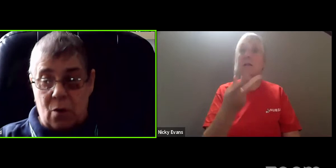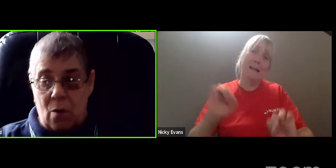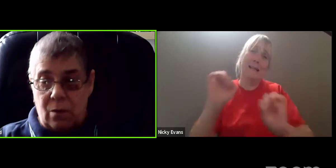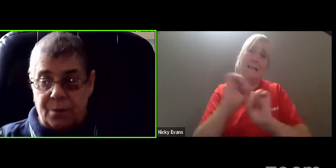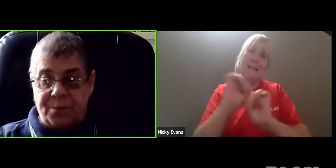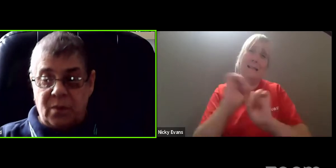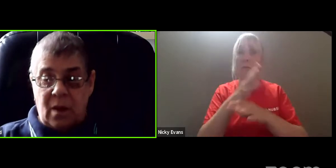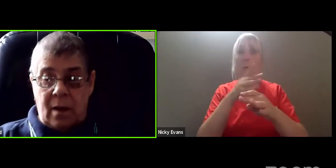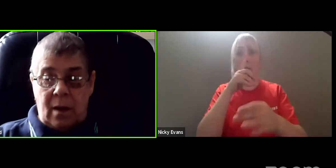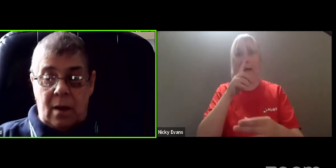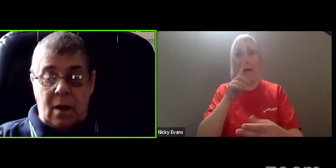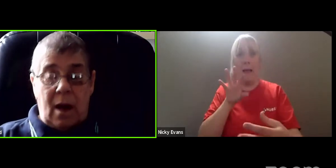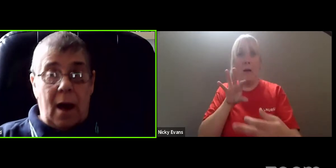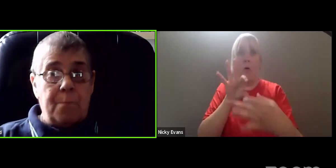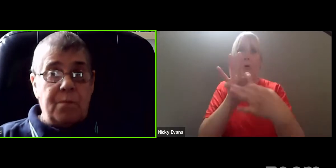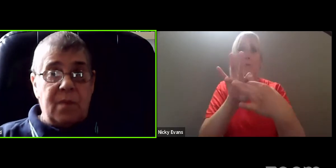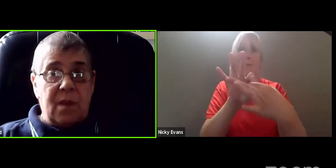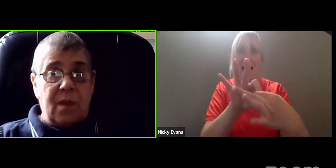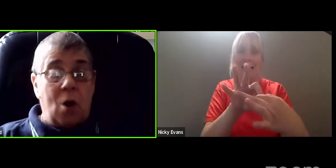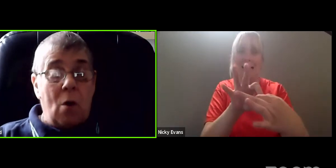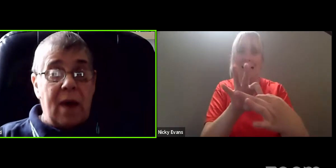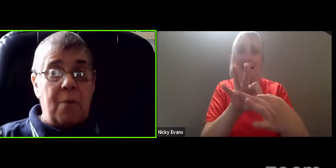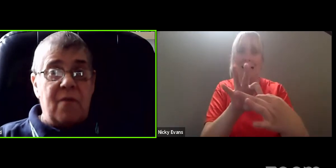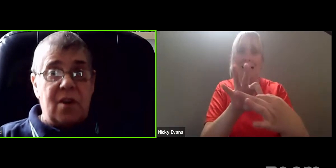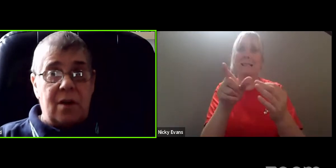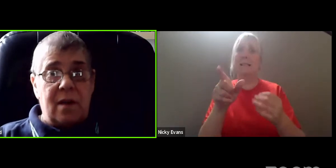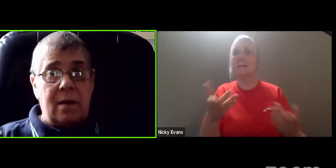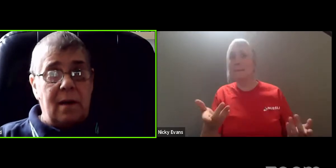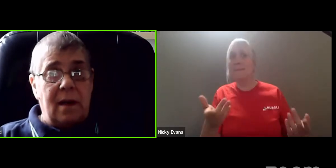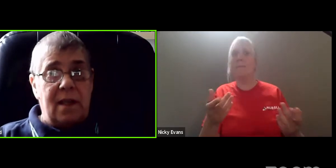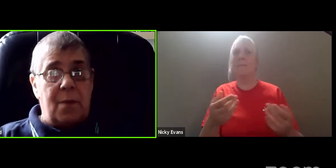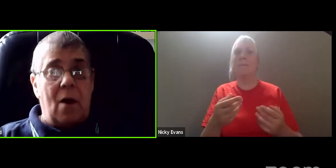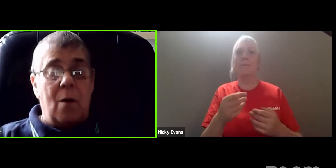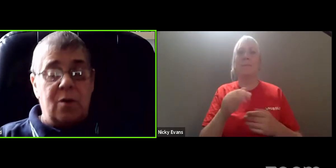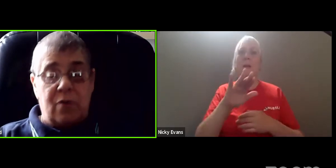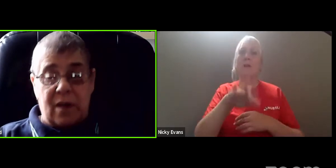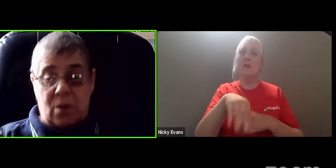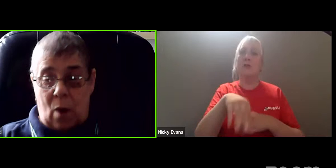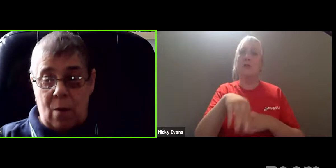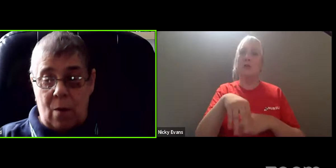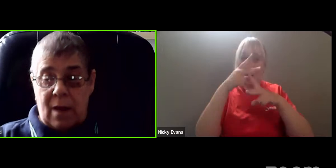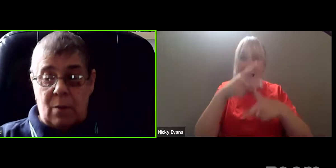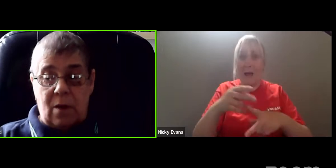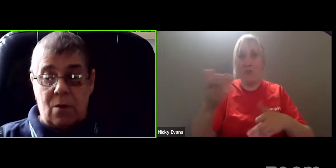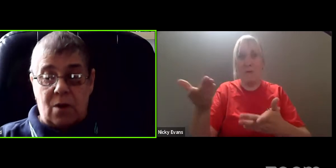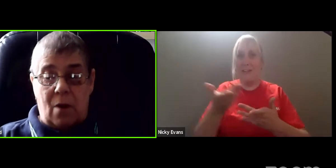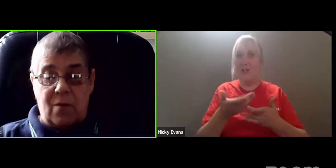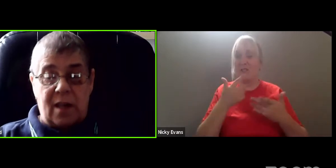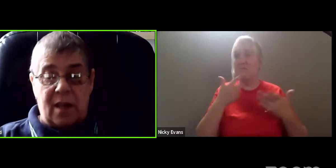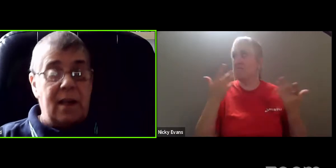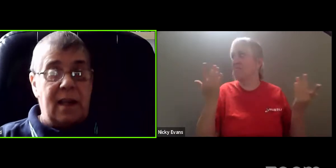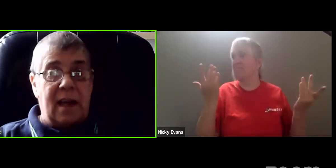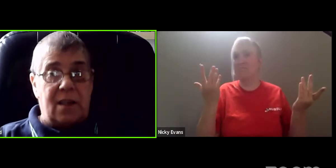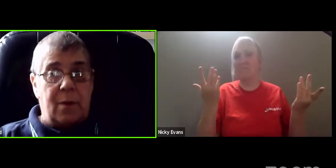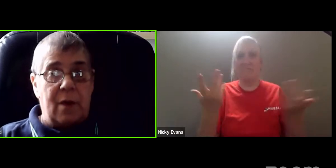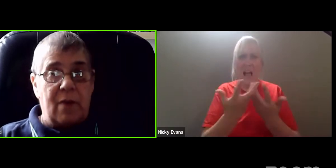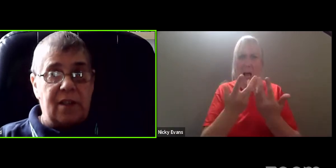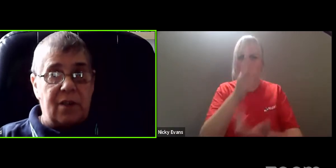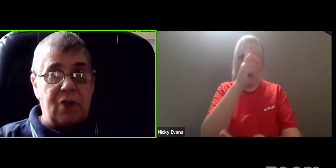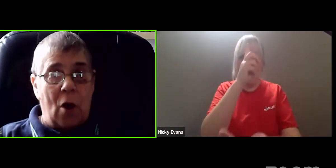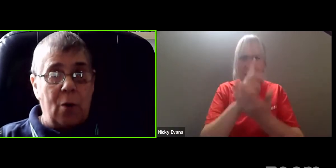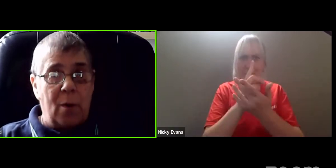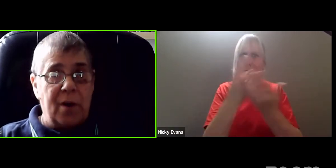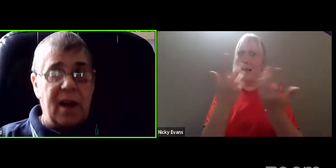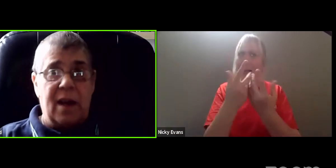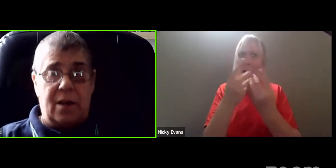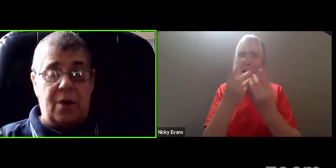through at all. The childcare provision is a bit arbitrary as well, because obviously it has to be a